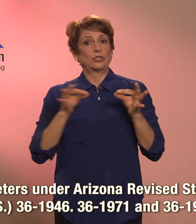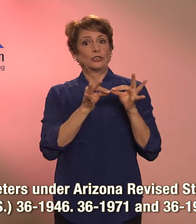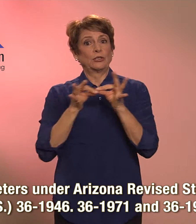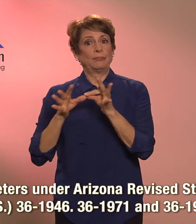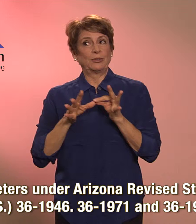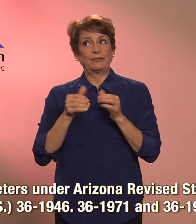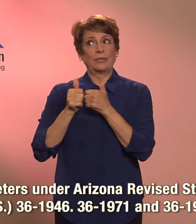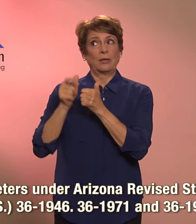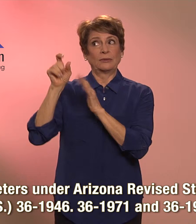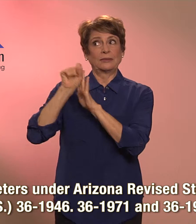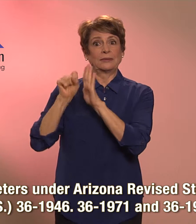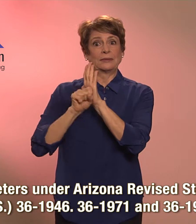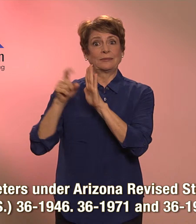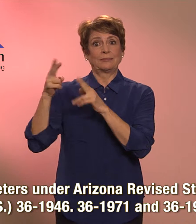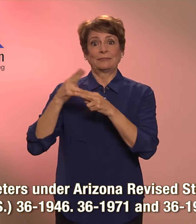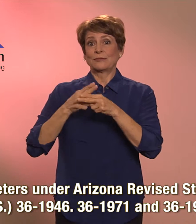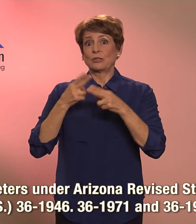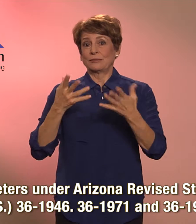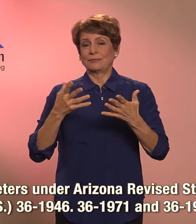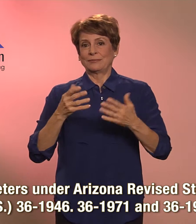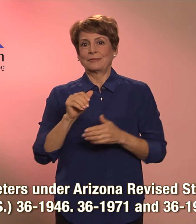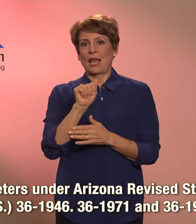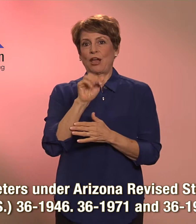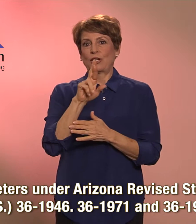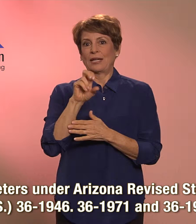Revised Statute ARS